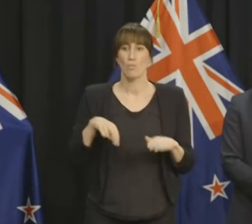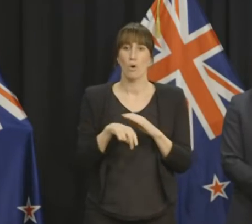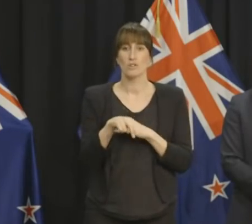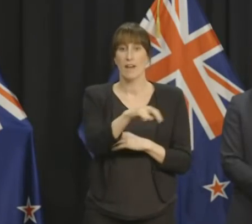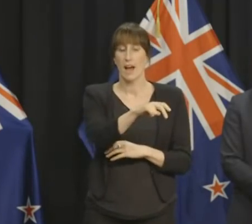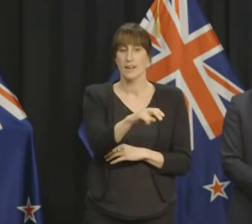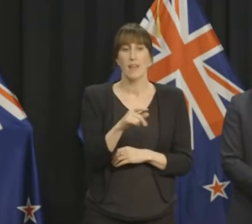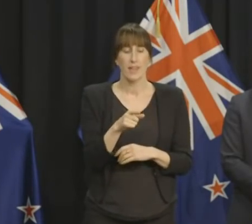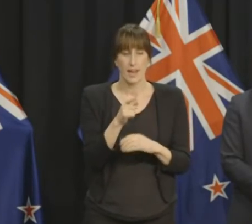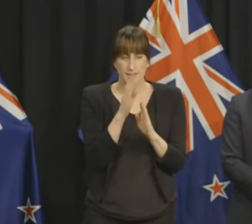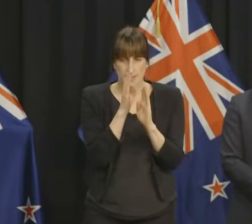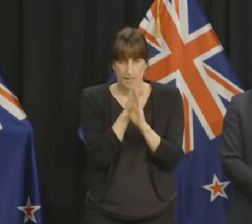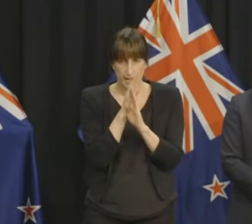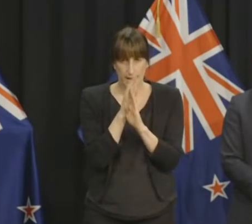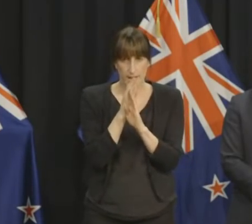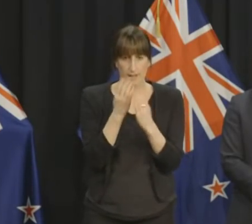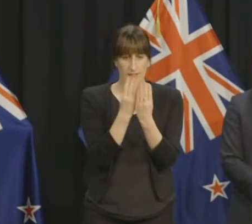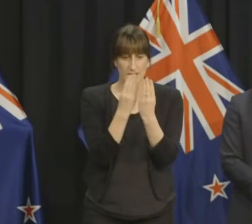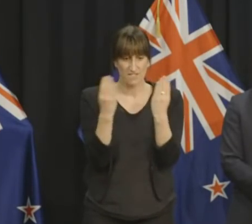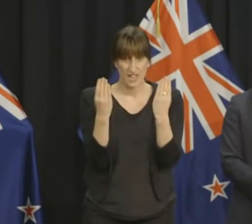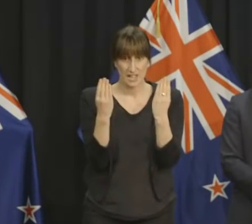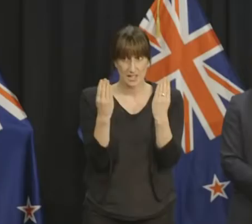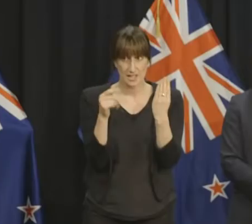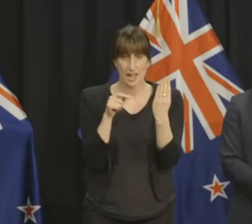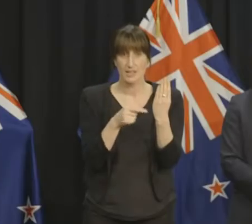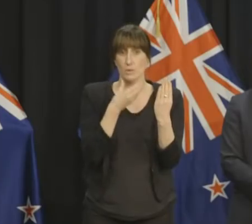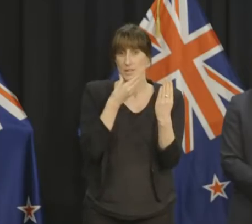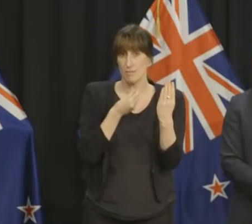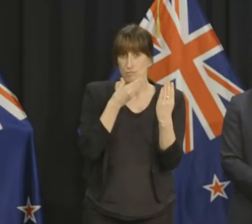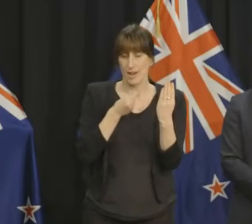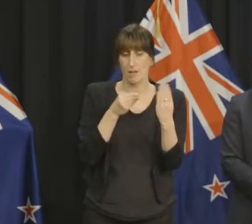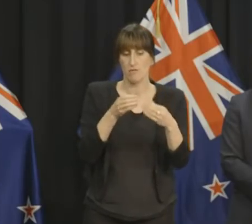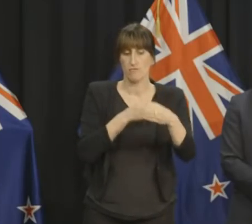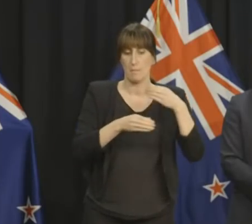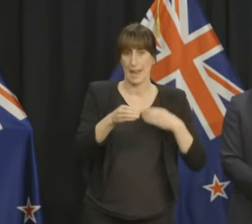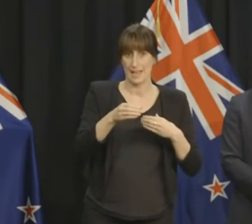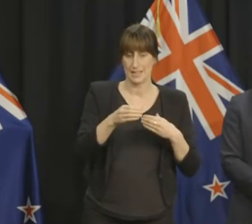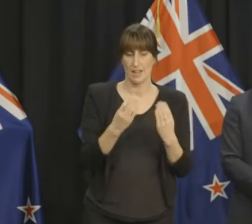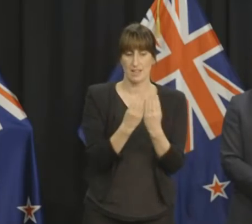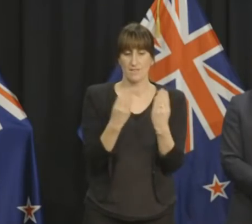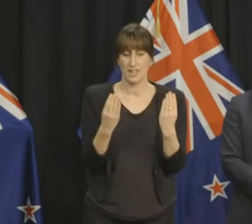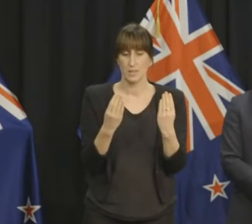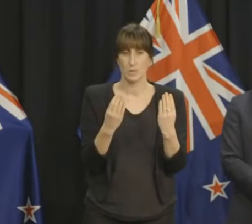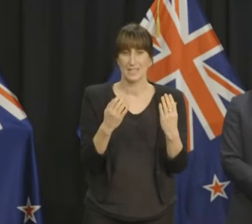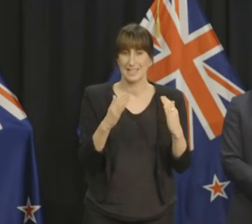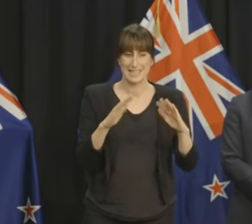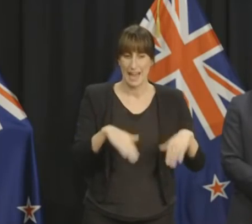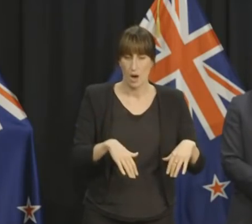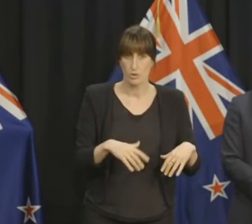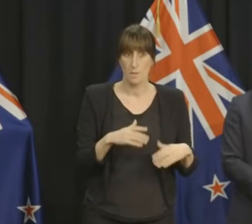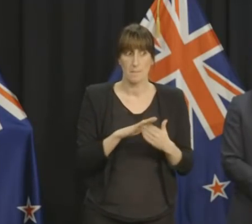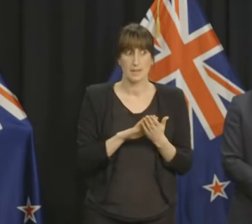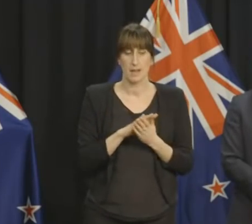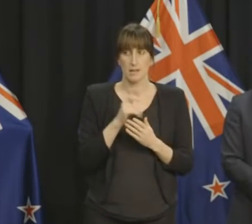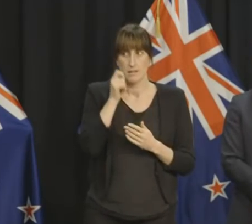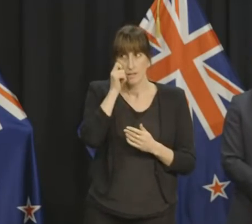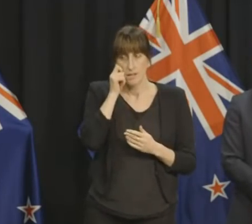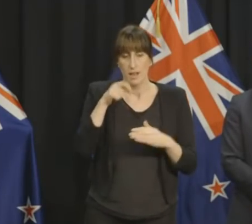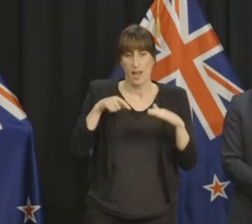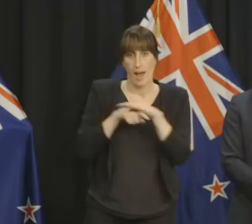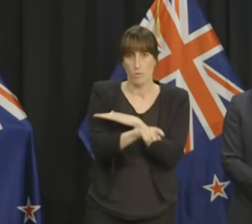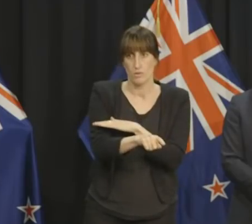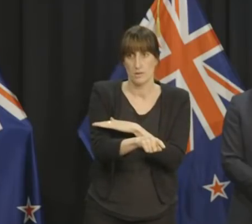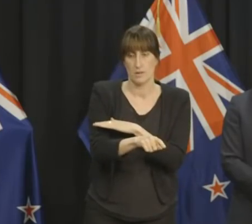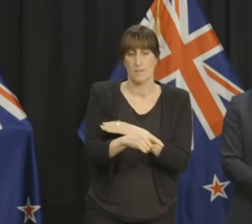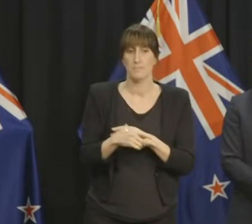of being replaced, a temporary fencing facility. So one of the system improvements that we identified early on in this week was to make those fences